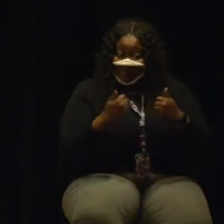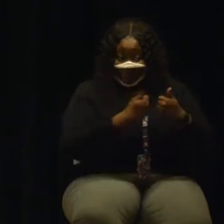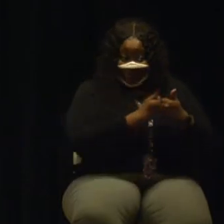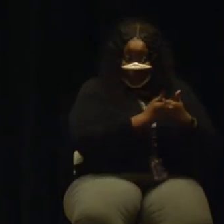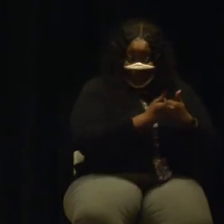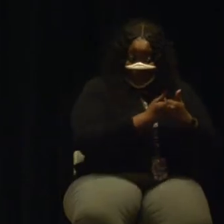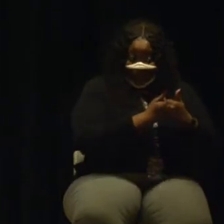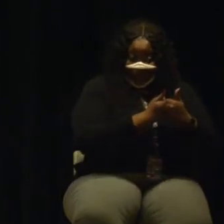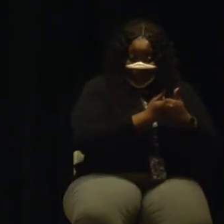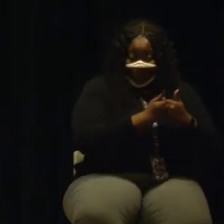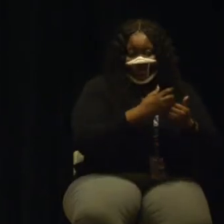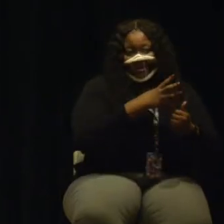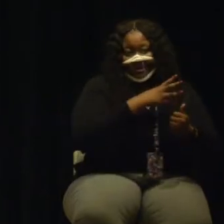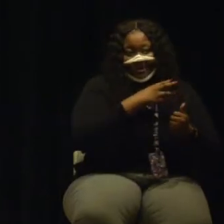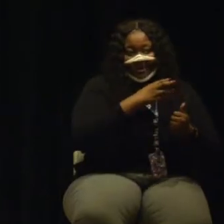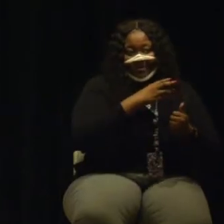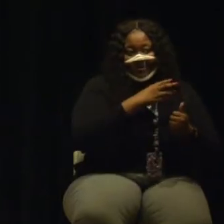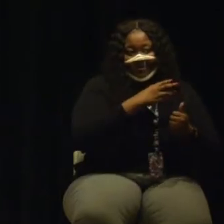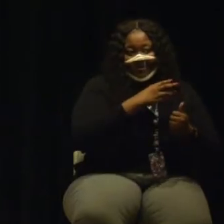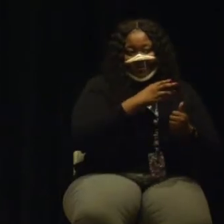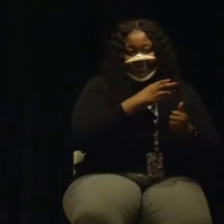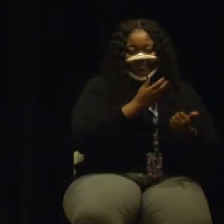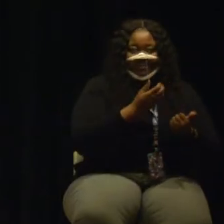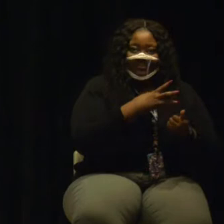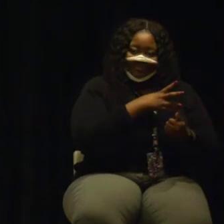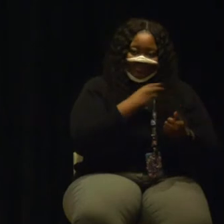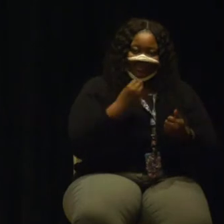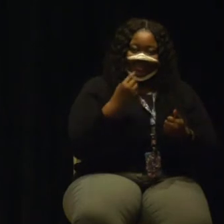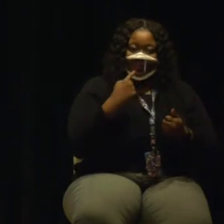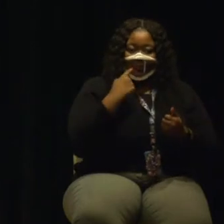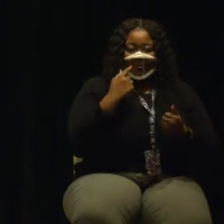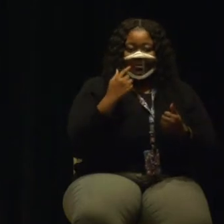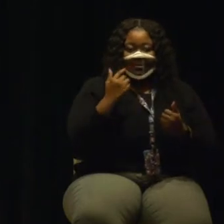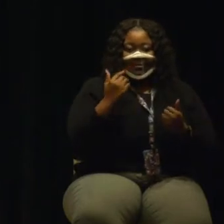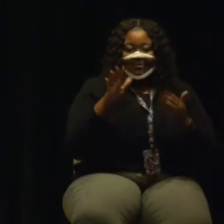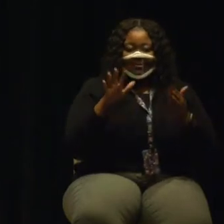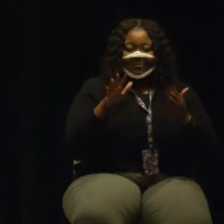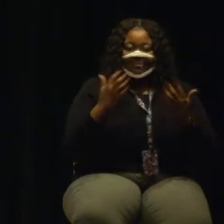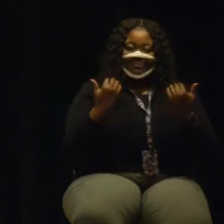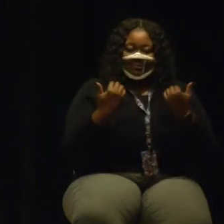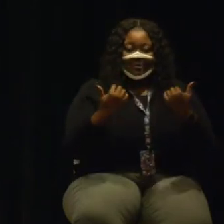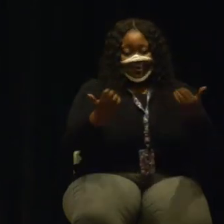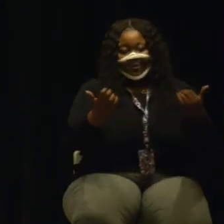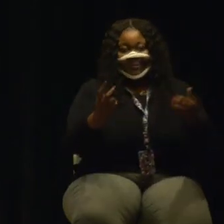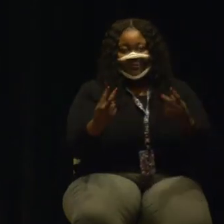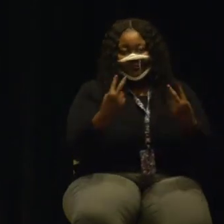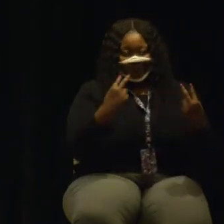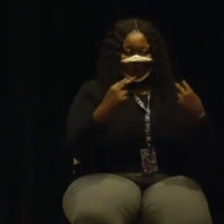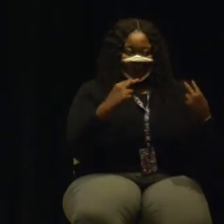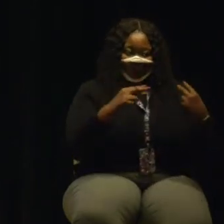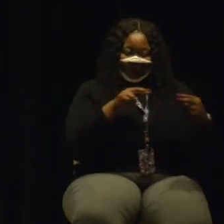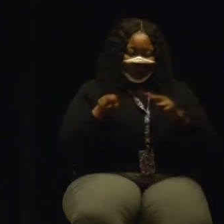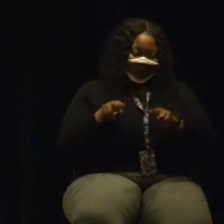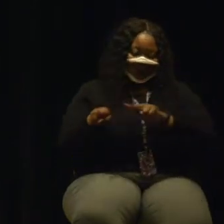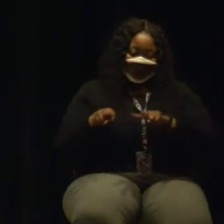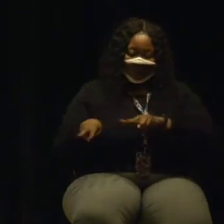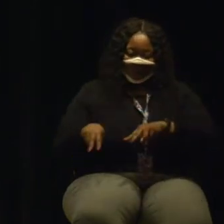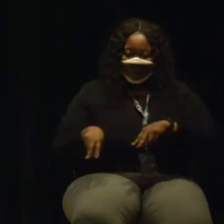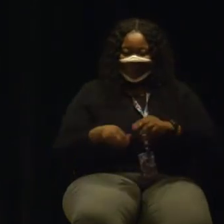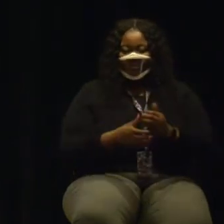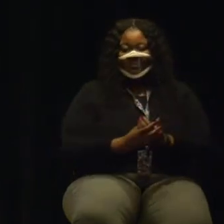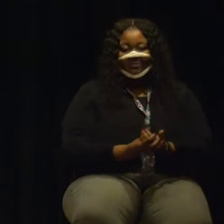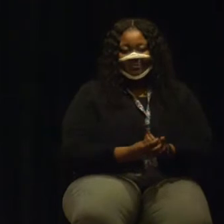of. Like part of that blood sport is also about fear and hoping that somebody's gonna put him where they imagine he should